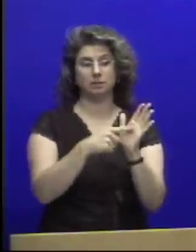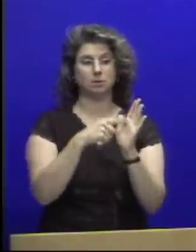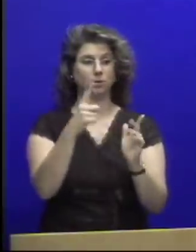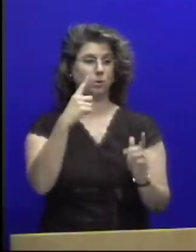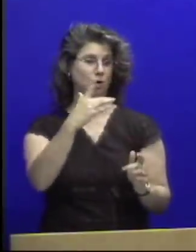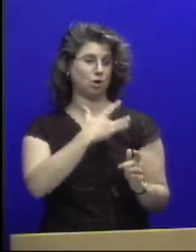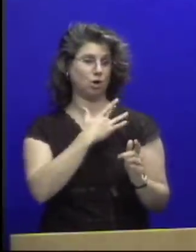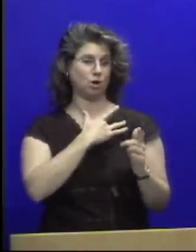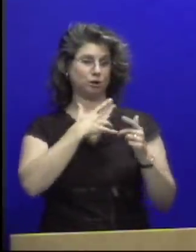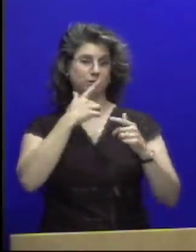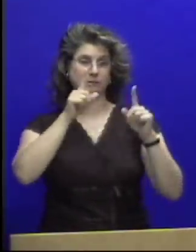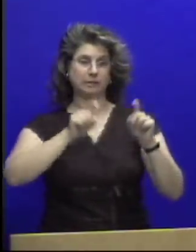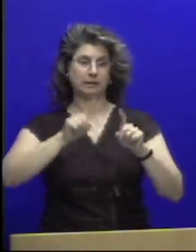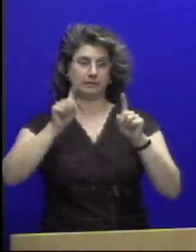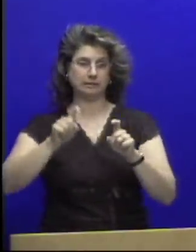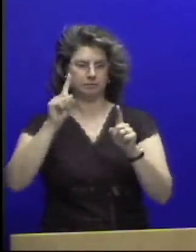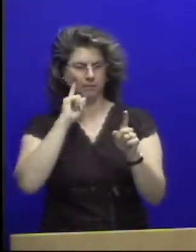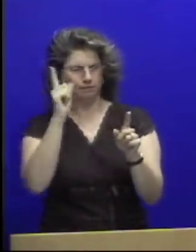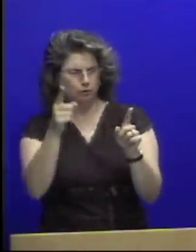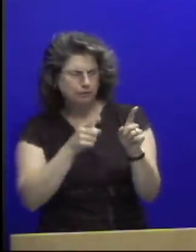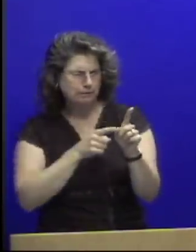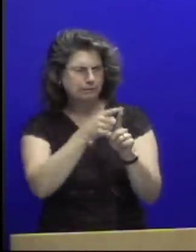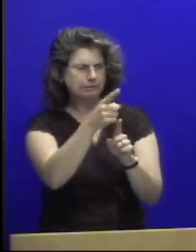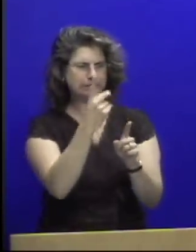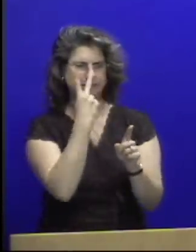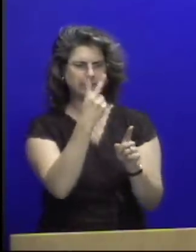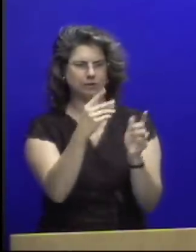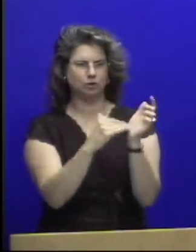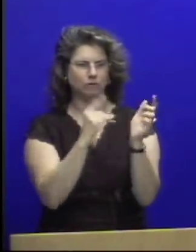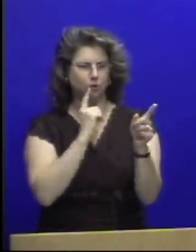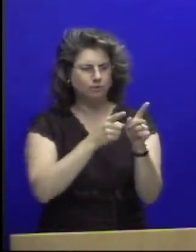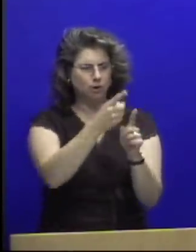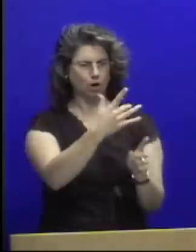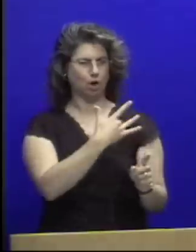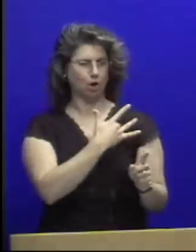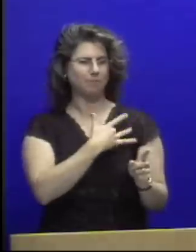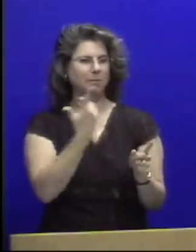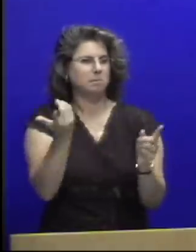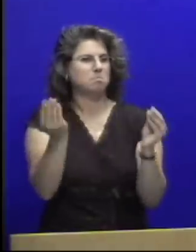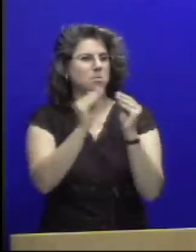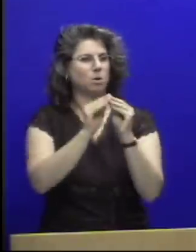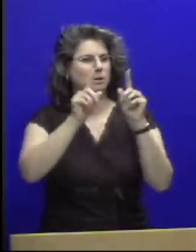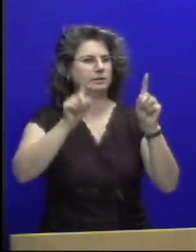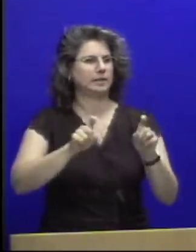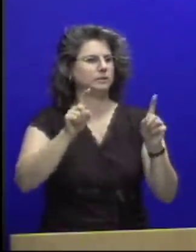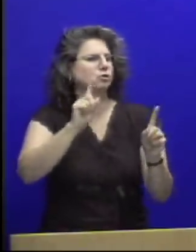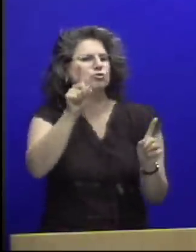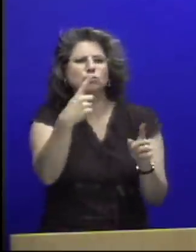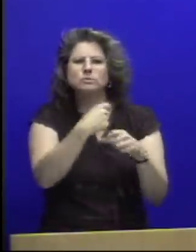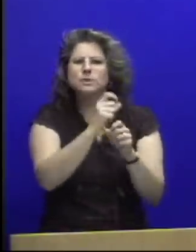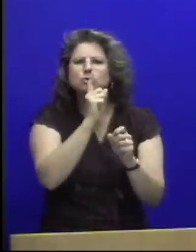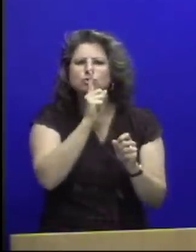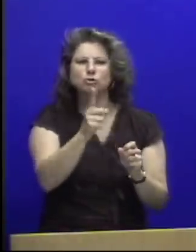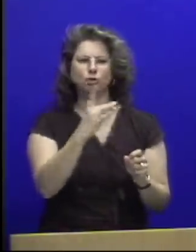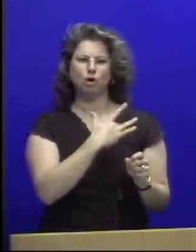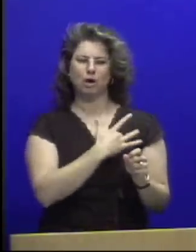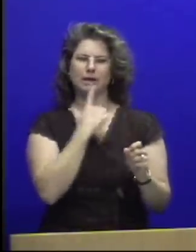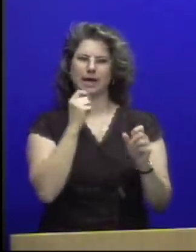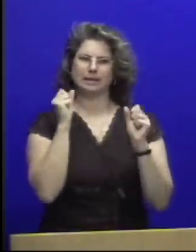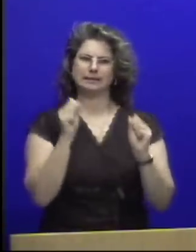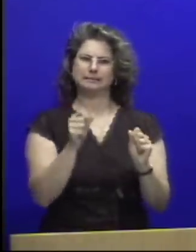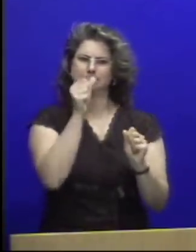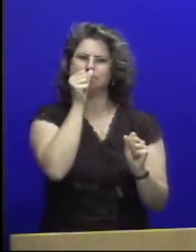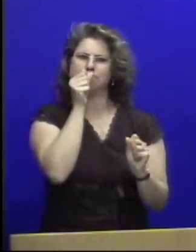may need to see a cardiologist, and you may need to get more tests on your heart to make sure that your heart can withstand